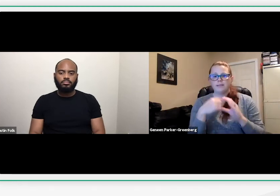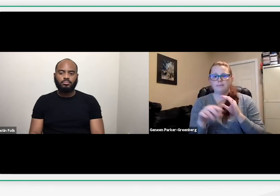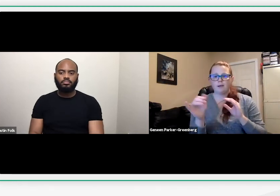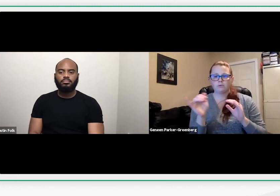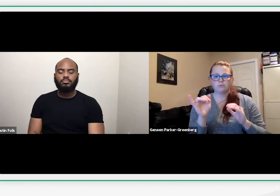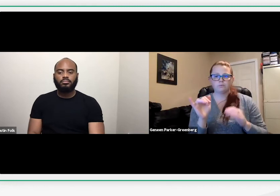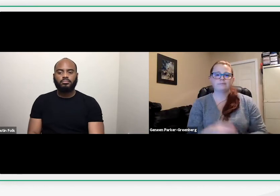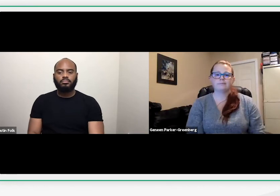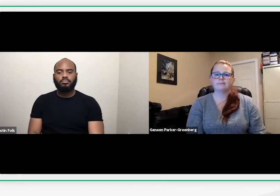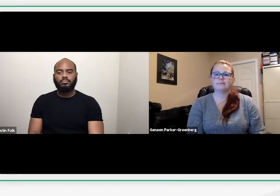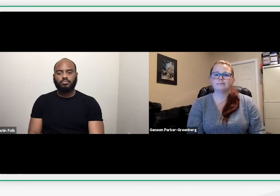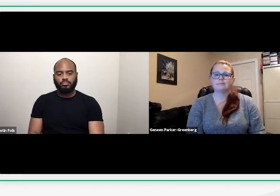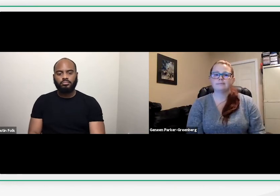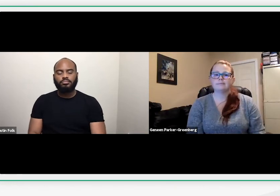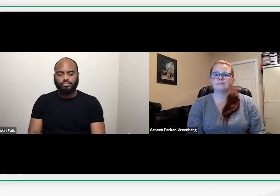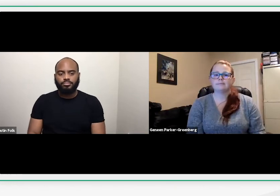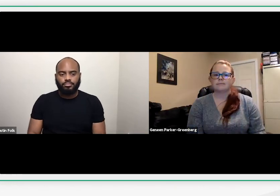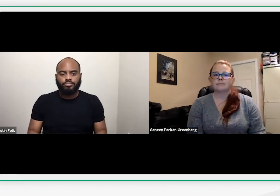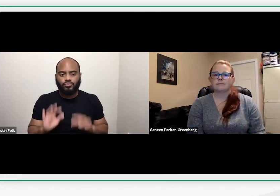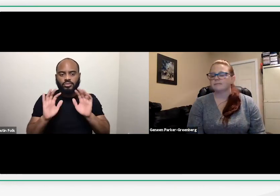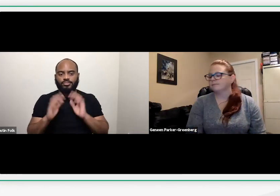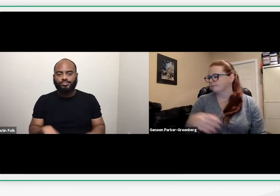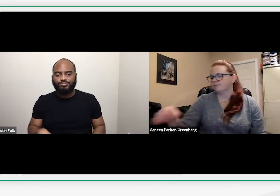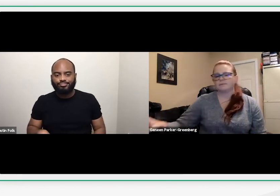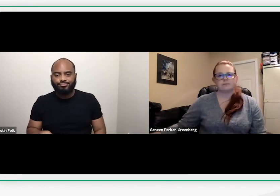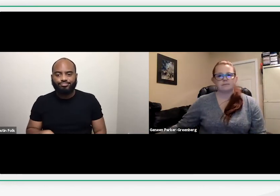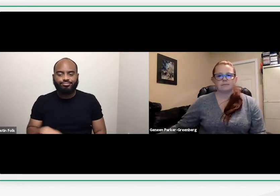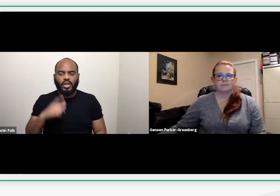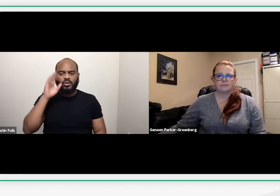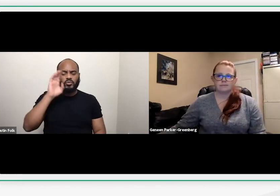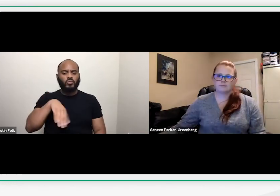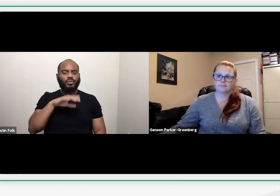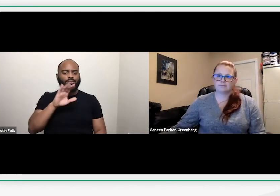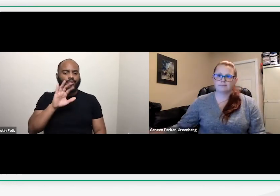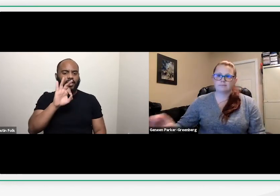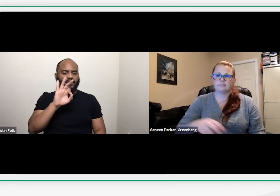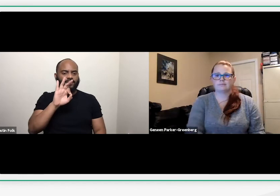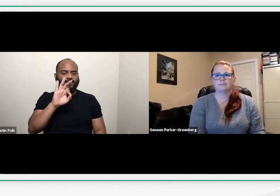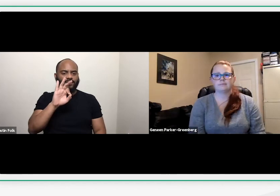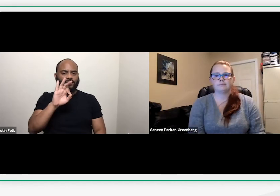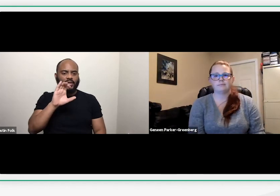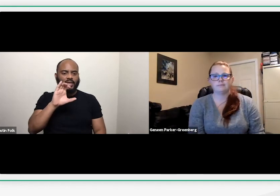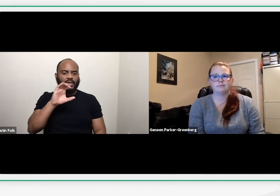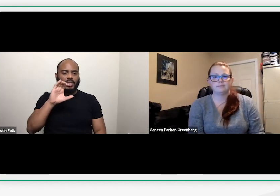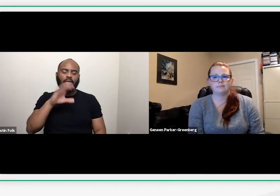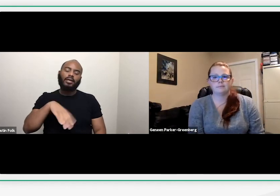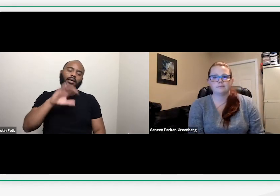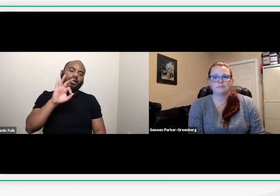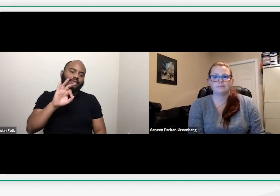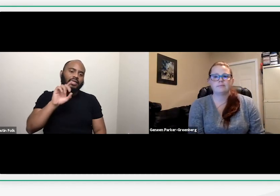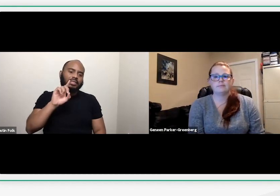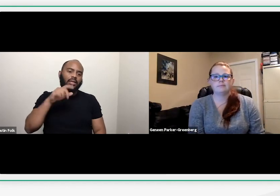to contact you. And I have links with more information available as well in the resources section later. Thank you again,